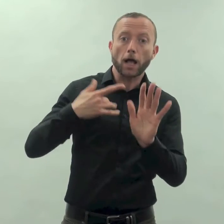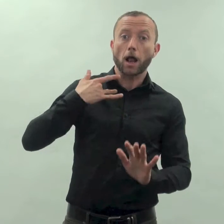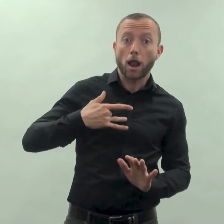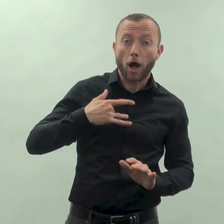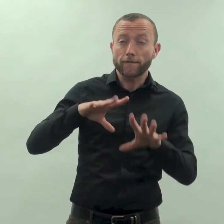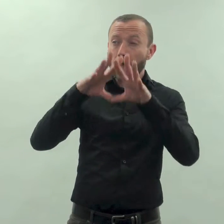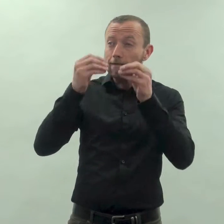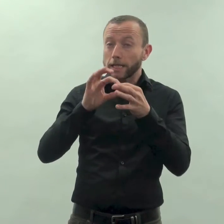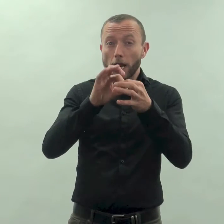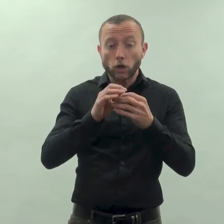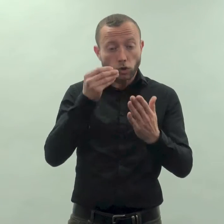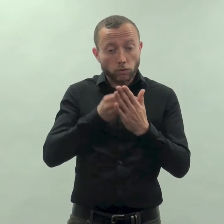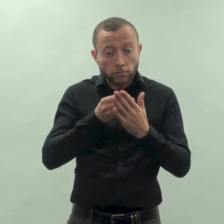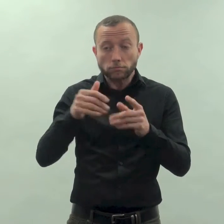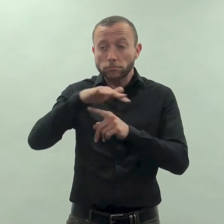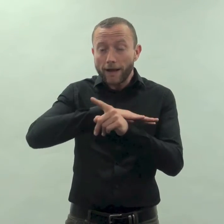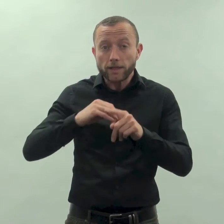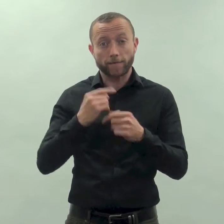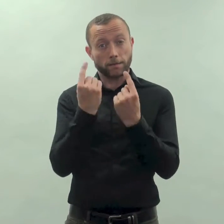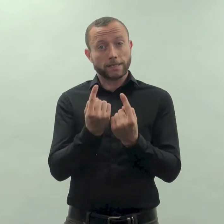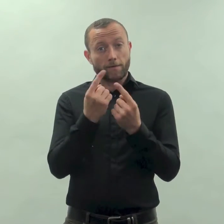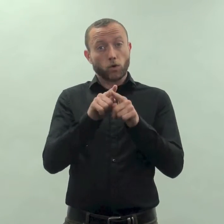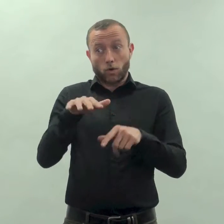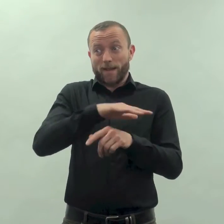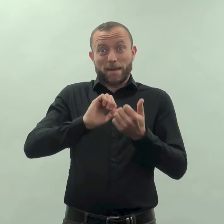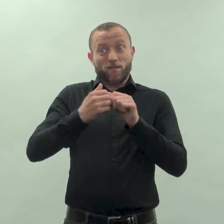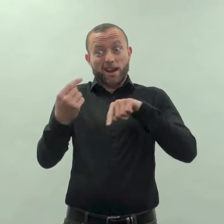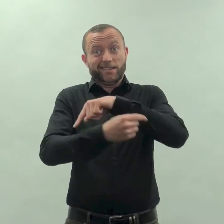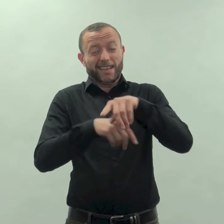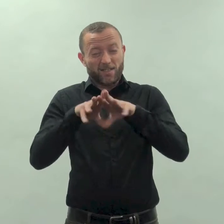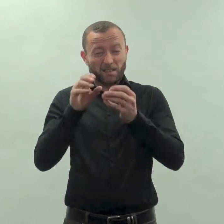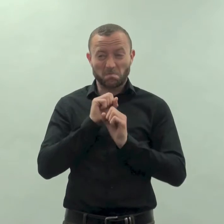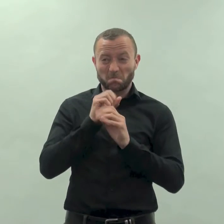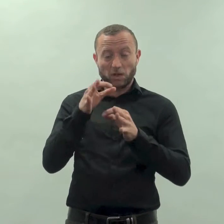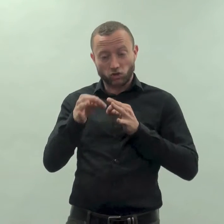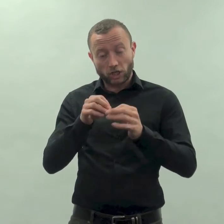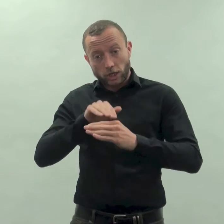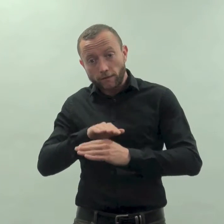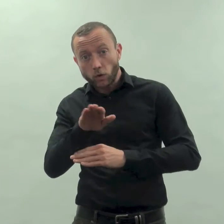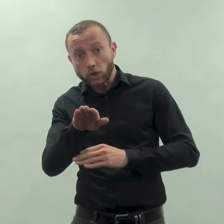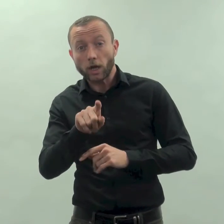reflects their lives and the health and financial concerns they have about themselves, their families and those they care for.